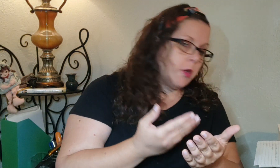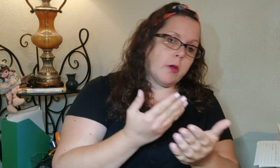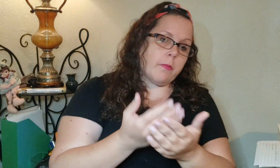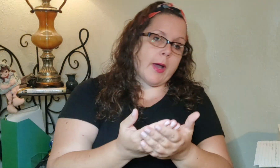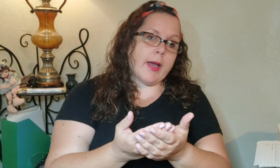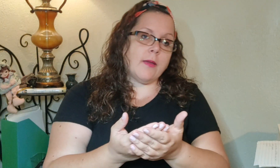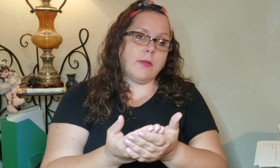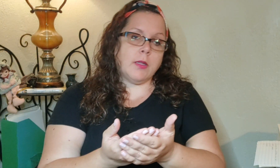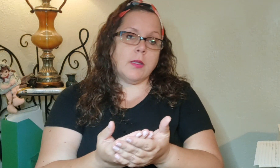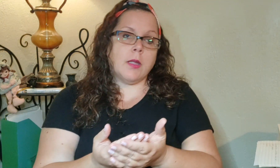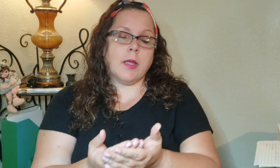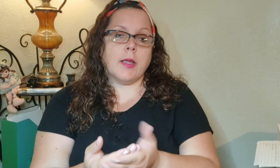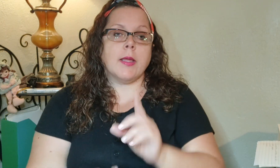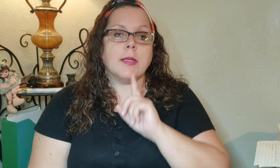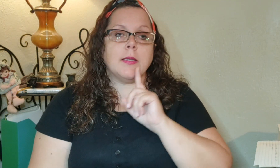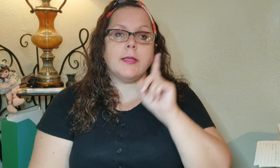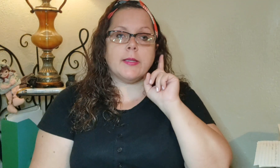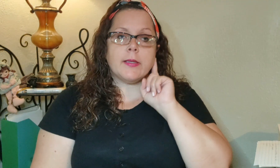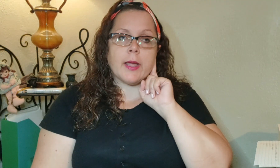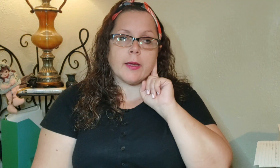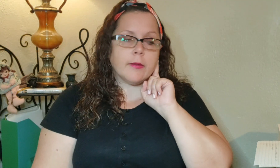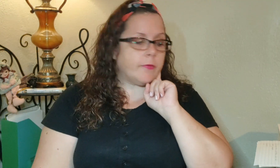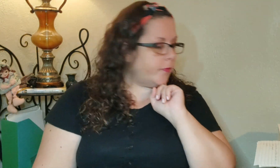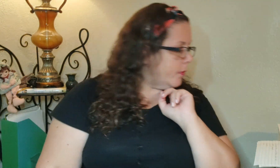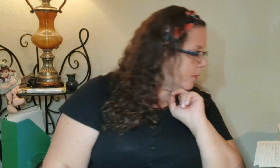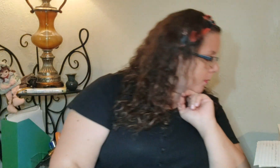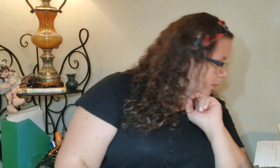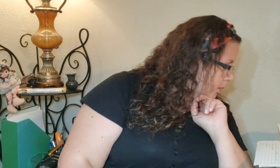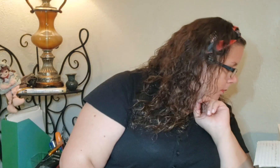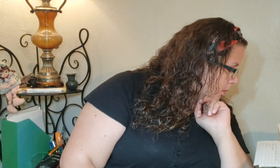you arrived, deaf,